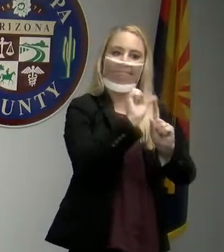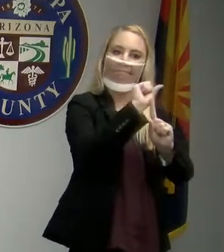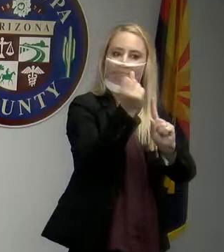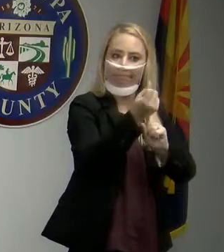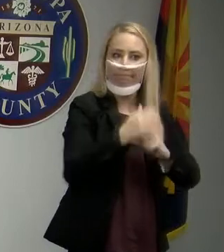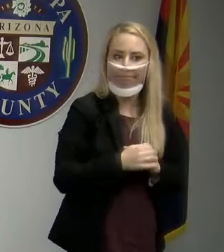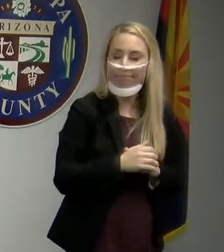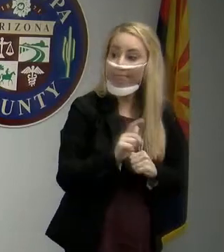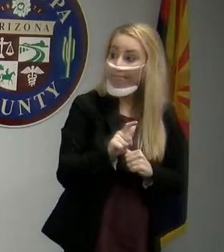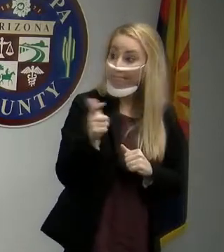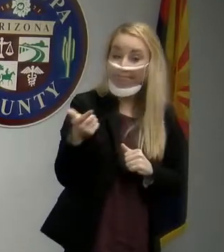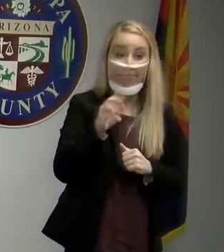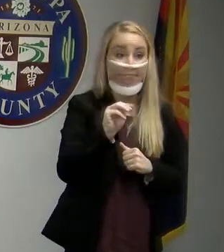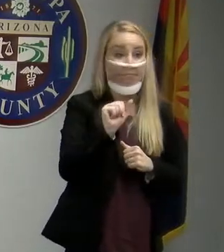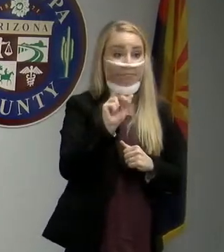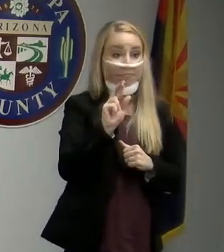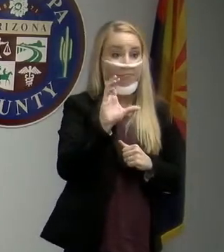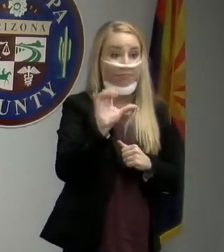Marcy?